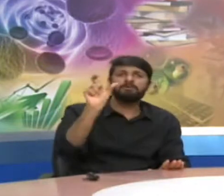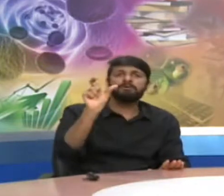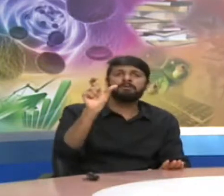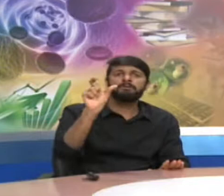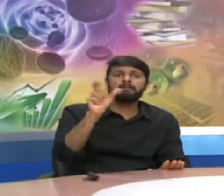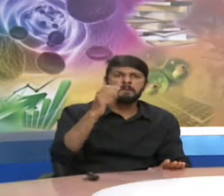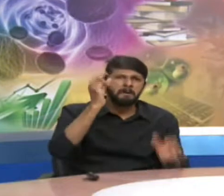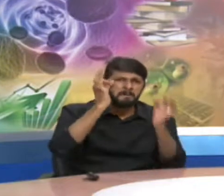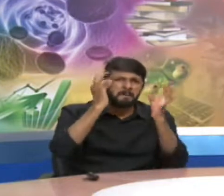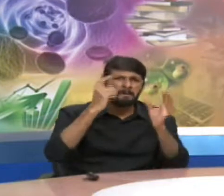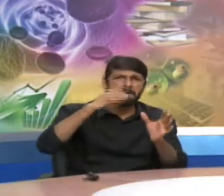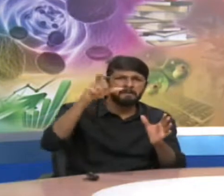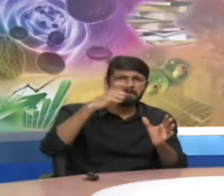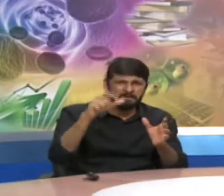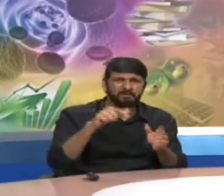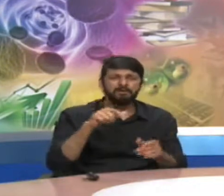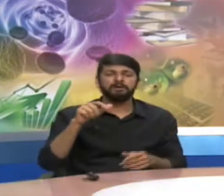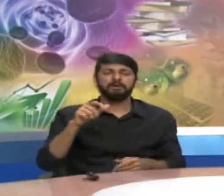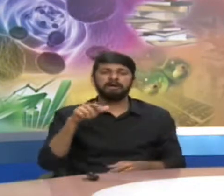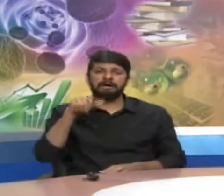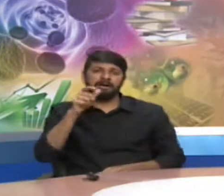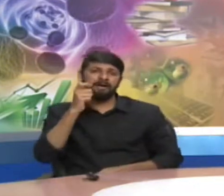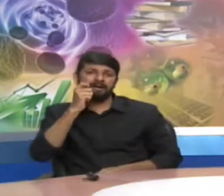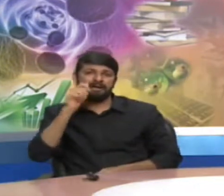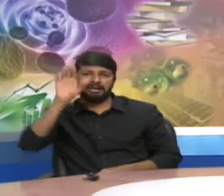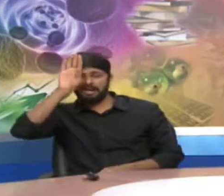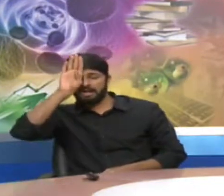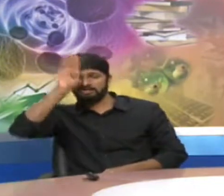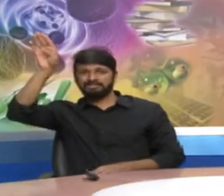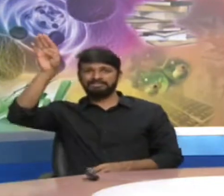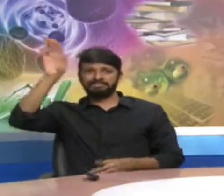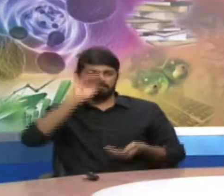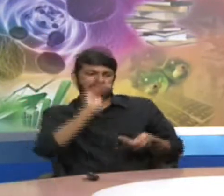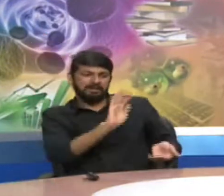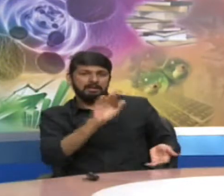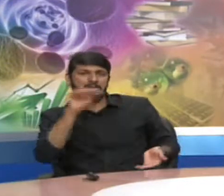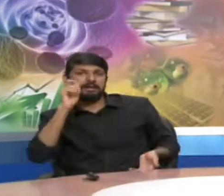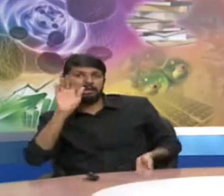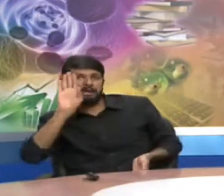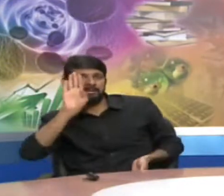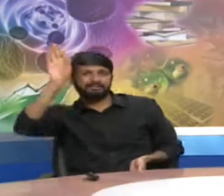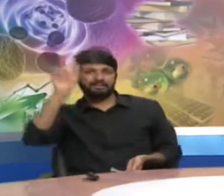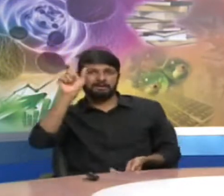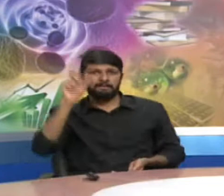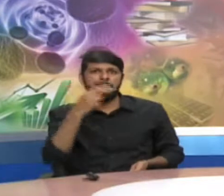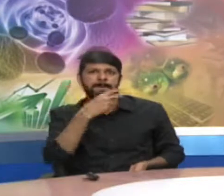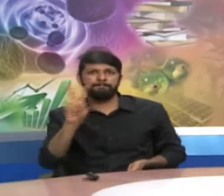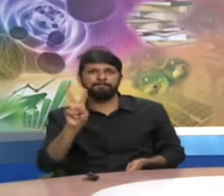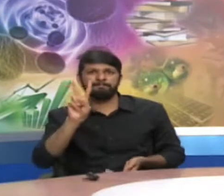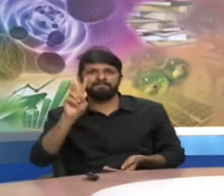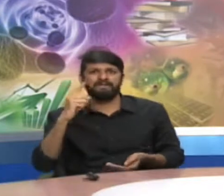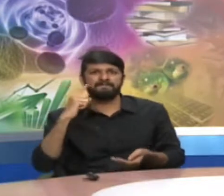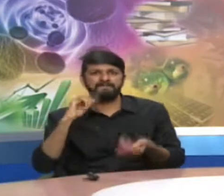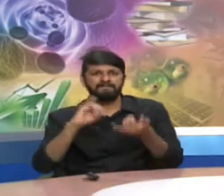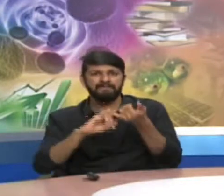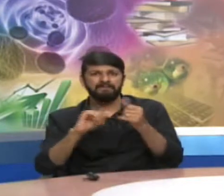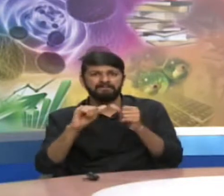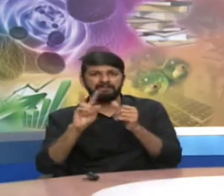father, banished the prince because all the people that came to the king were angry